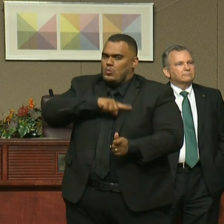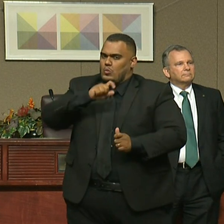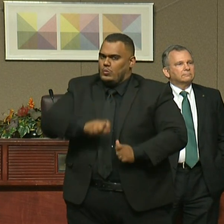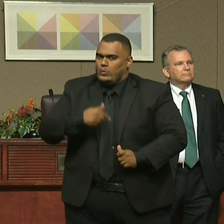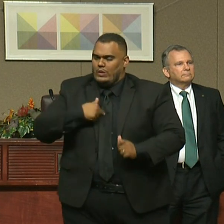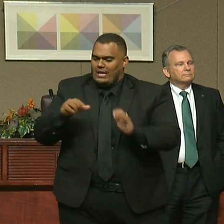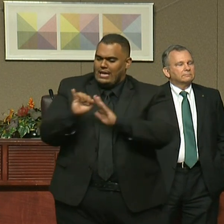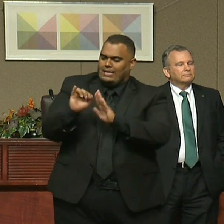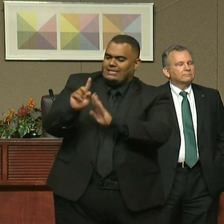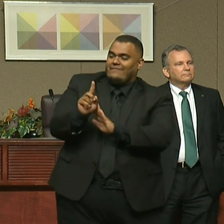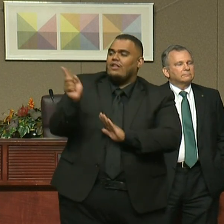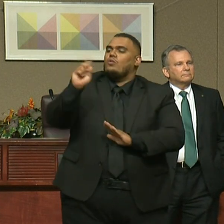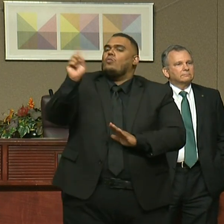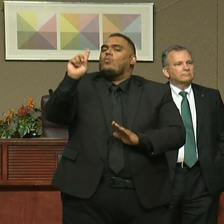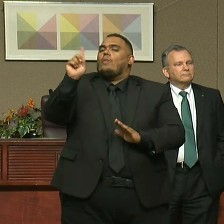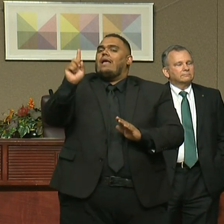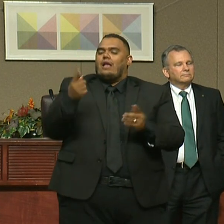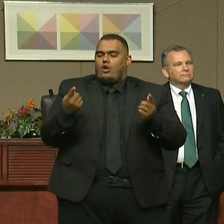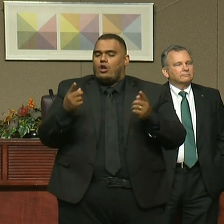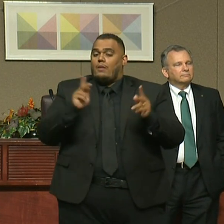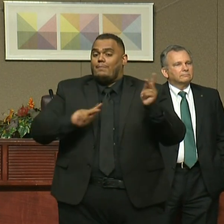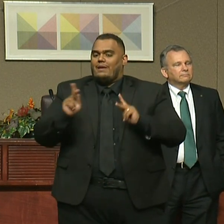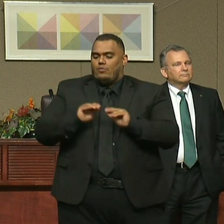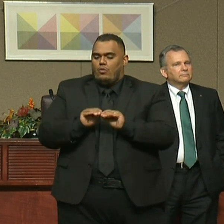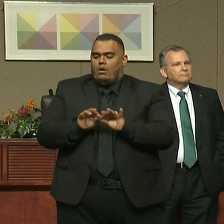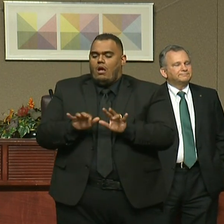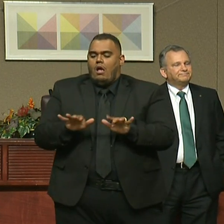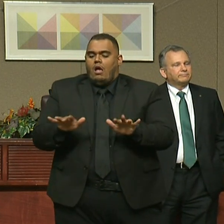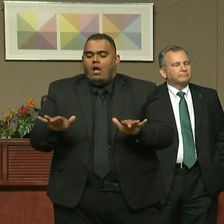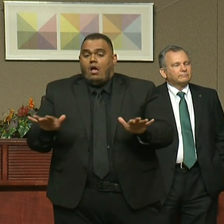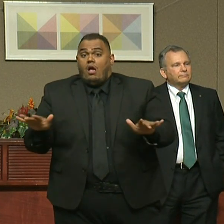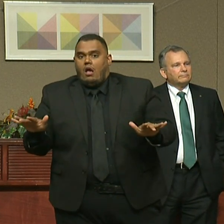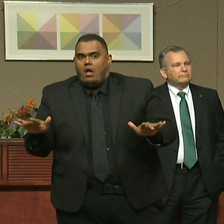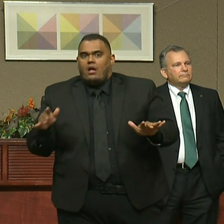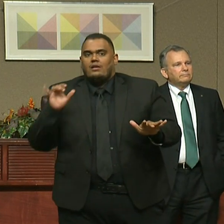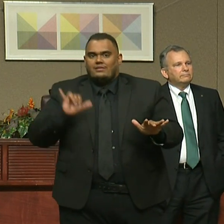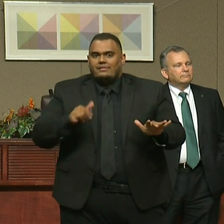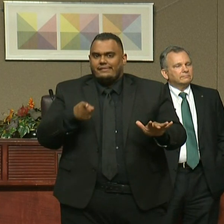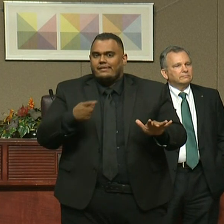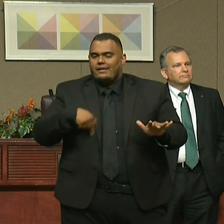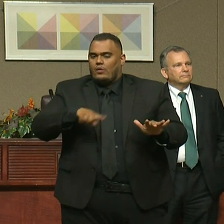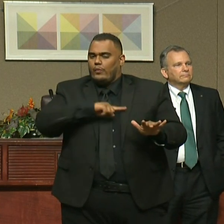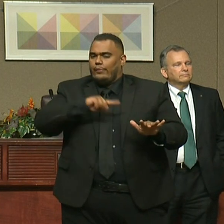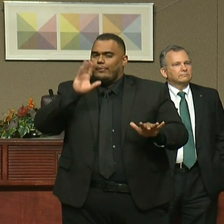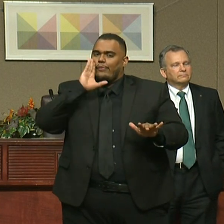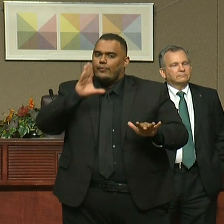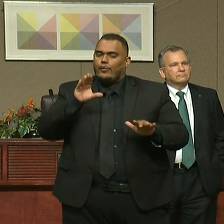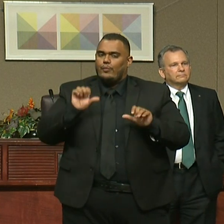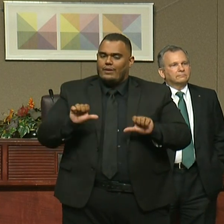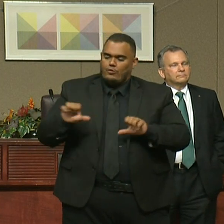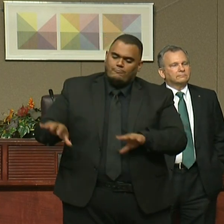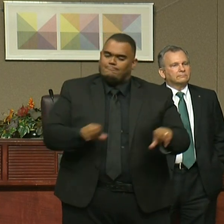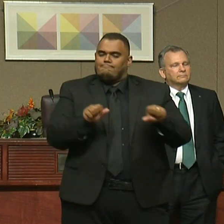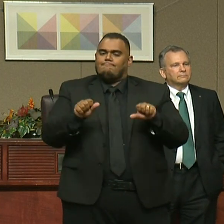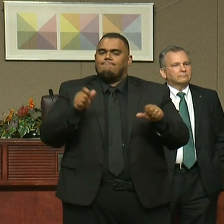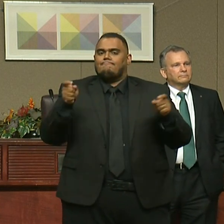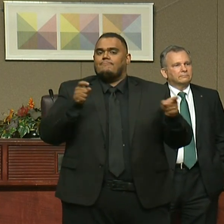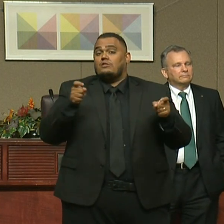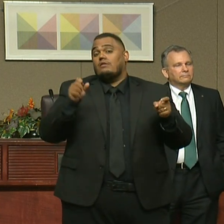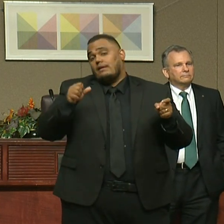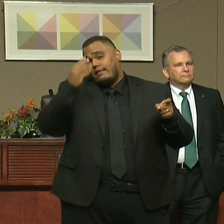have occurred. And if it occurred at some of these events, we'll have that information to be able to share at a later